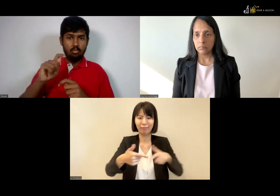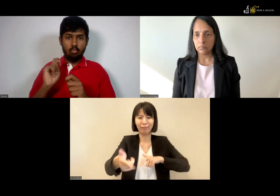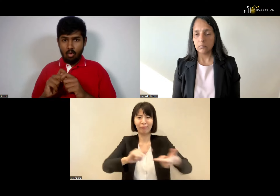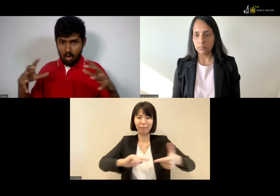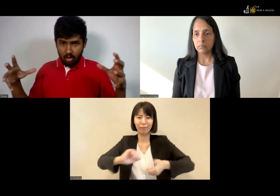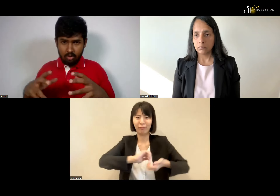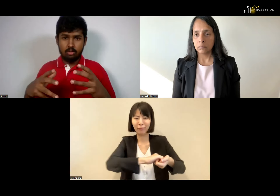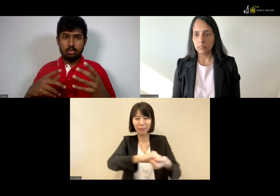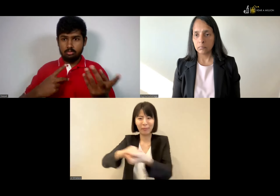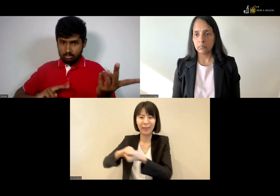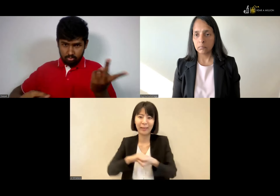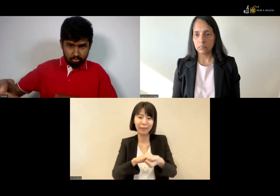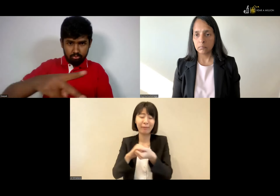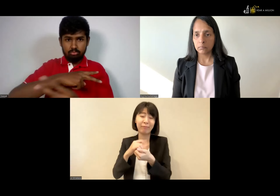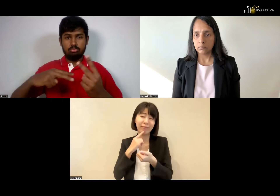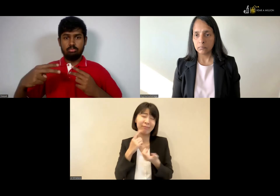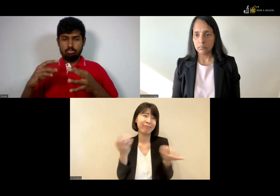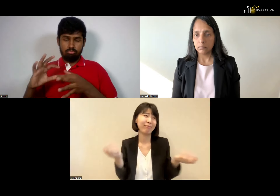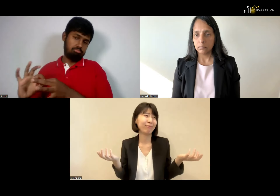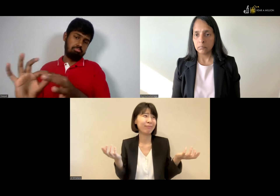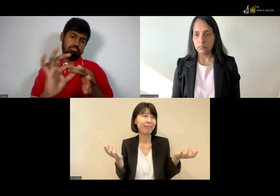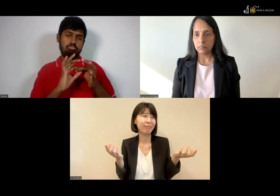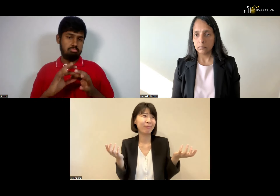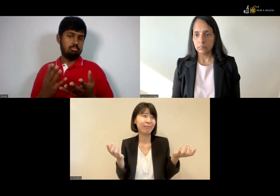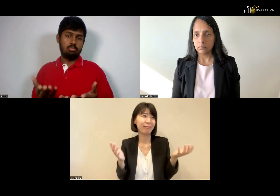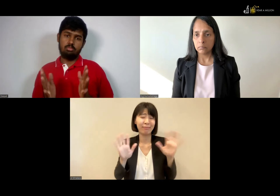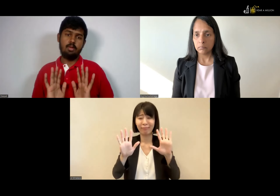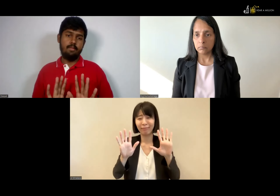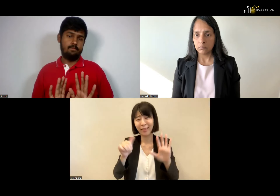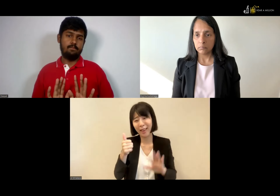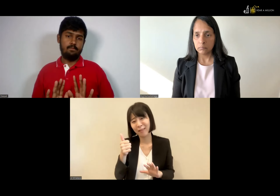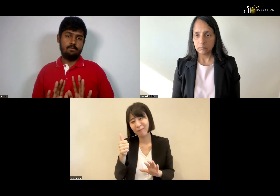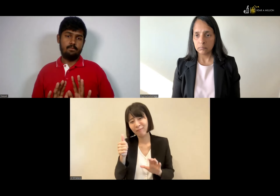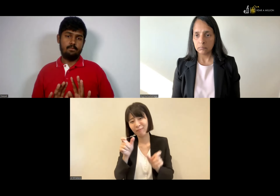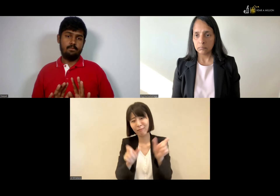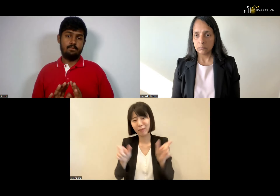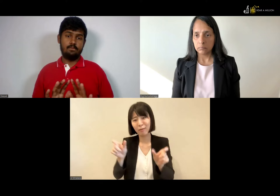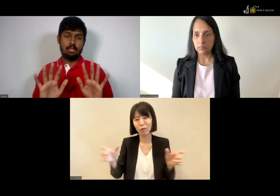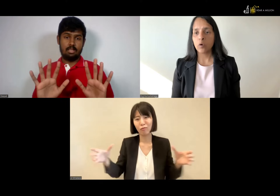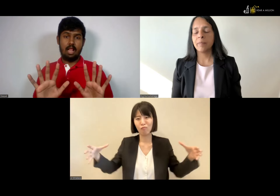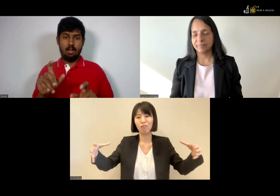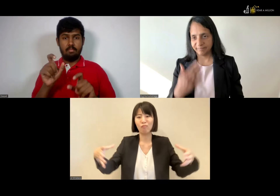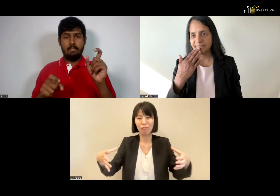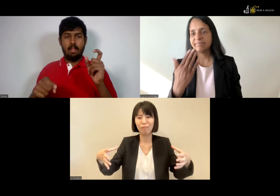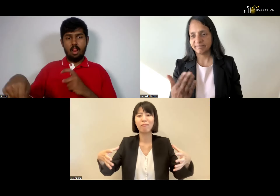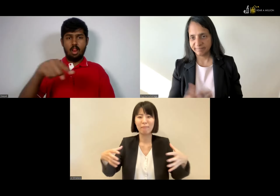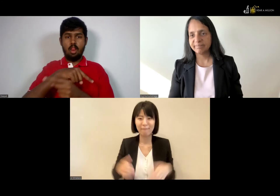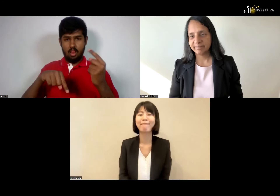It was a lot of people, a lot of hard work, like that. I think around 10 people.